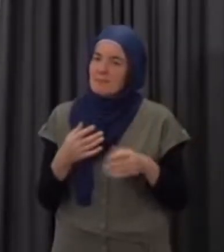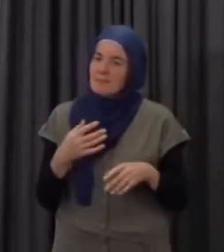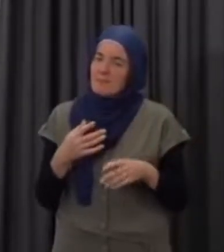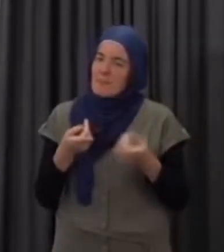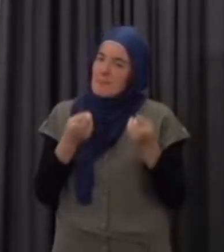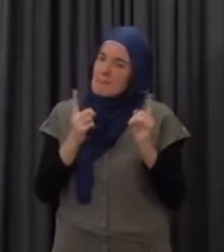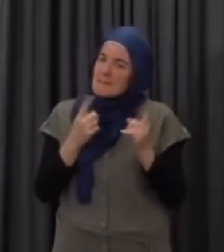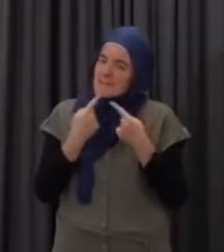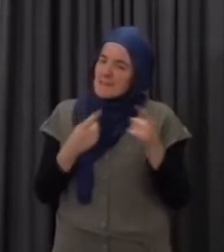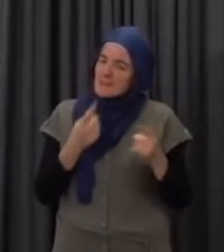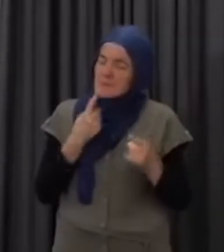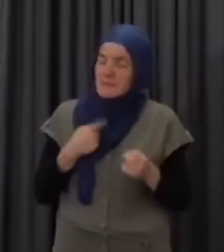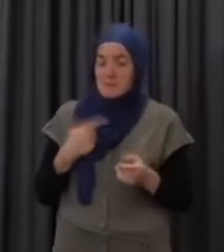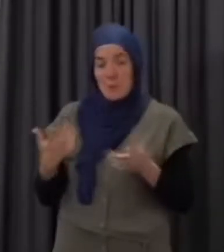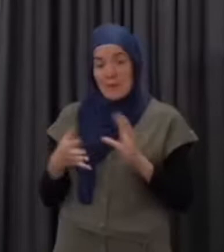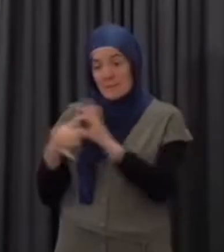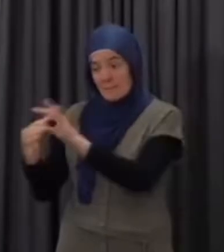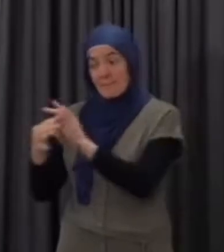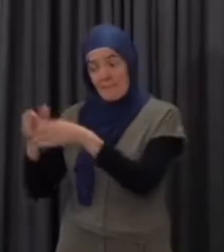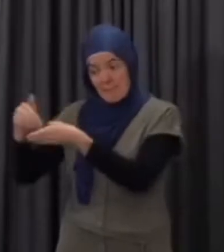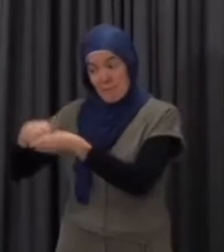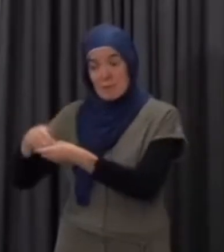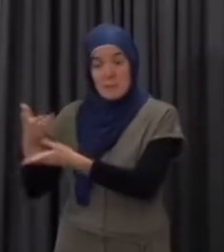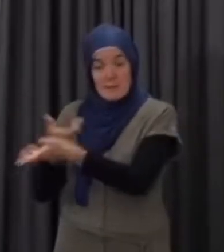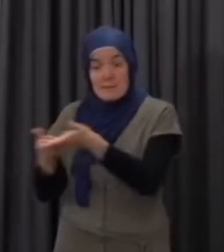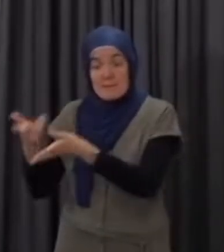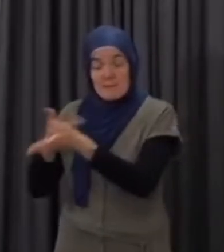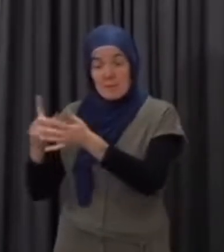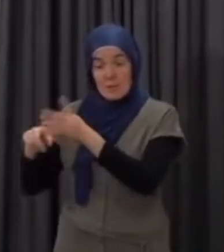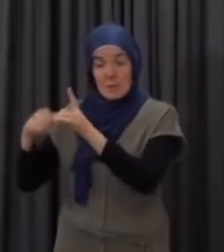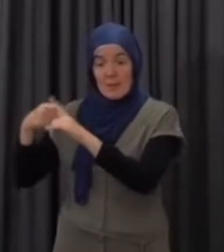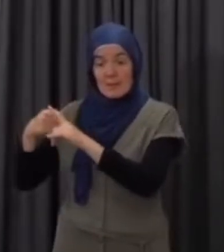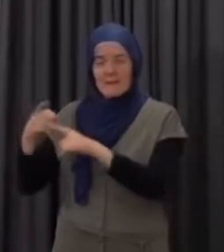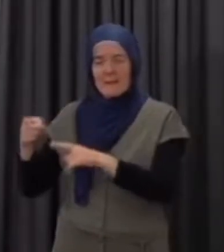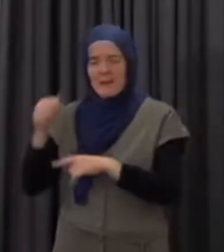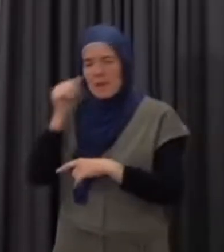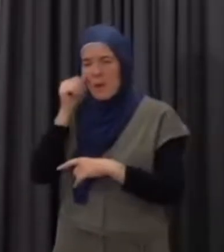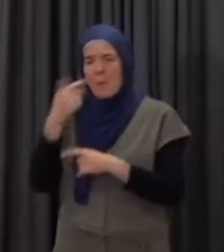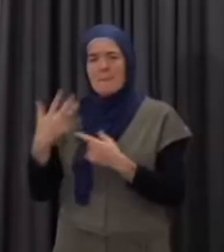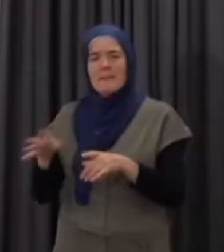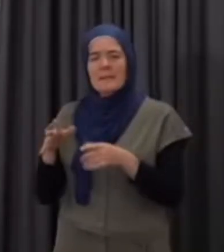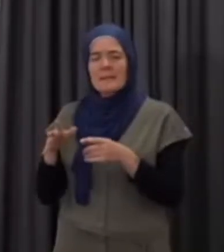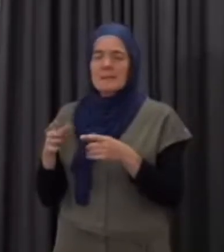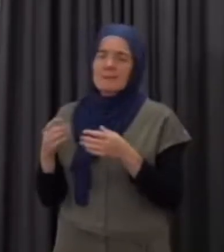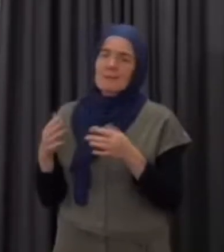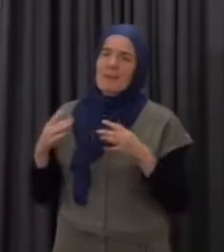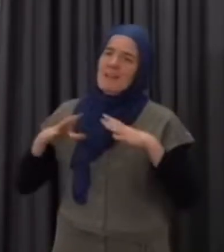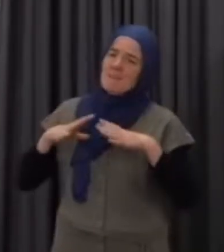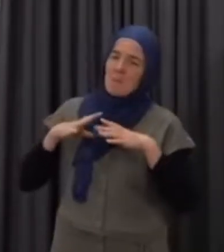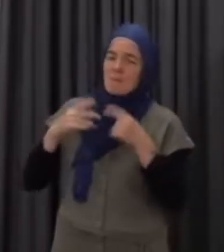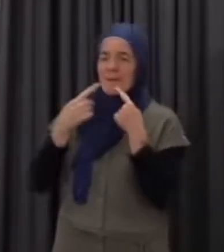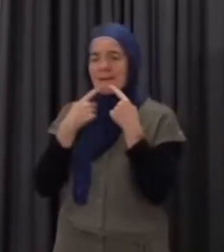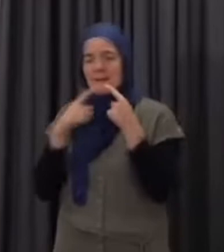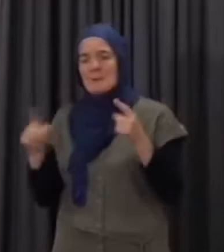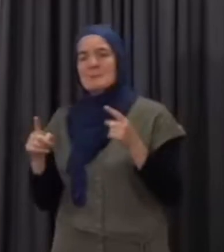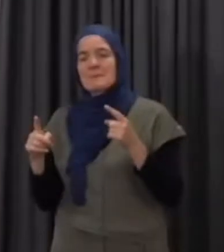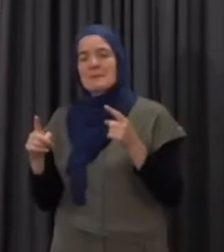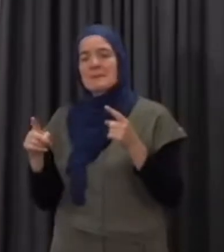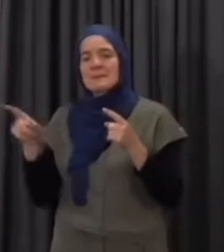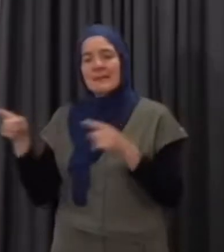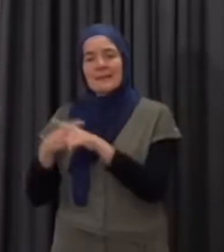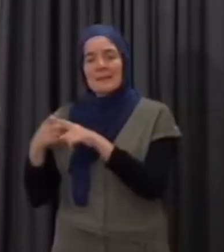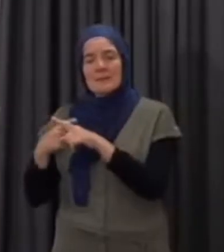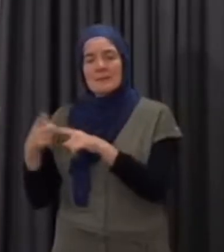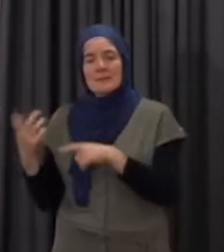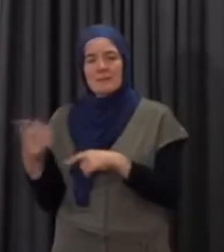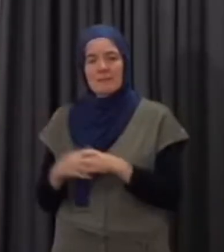those UK discussions at this stage. I think while there is an announcement that has been made, I know on an informal basis, as you would expect,